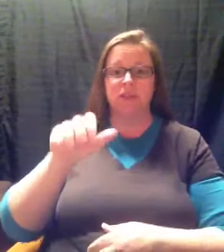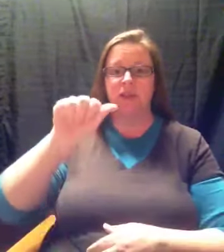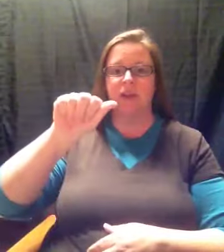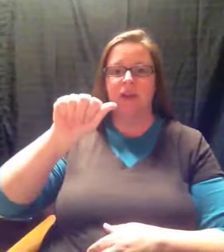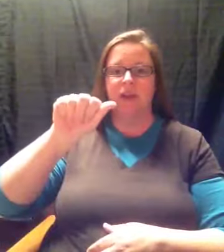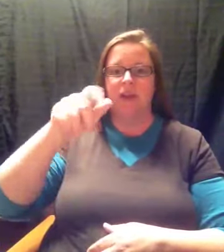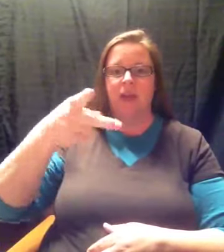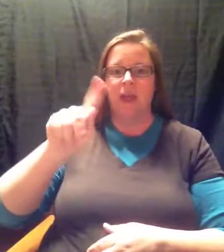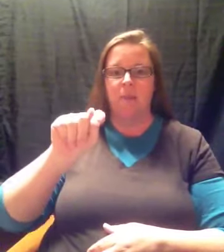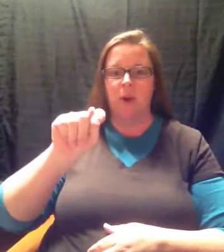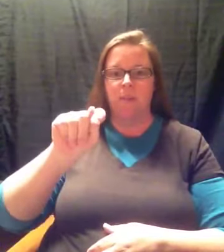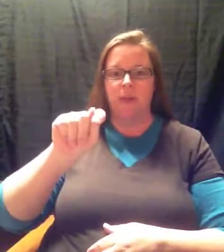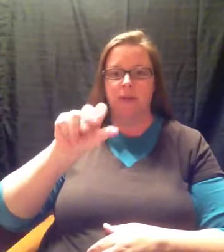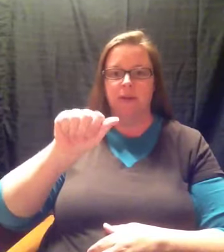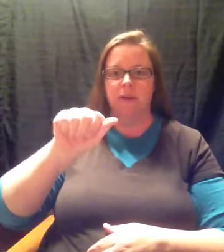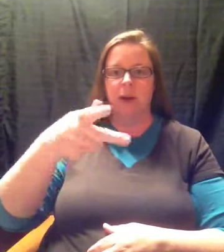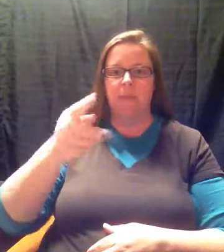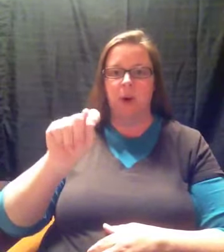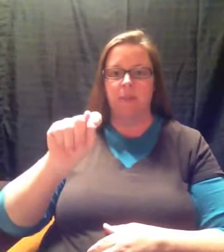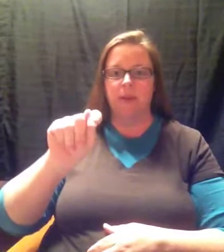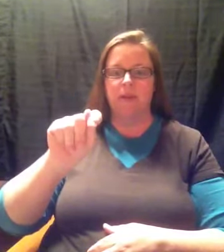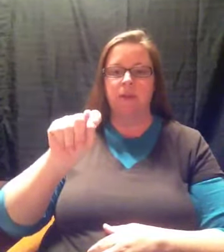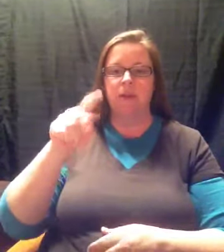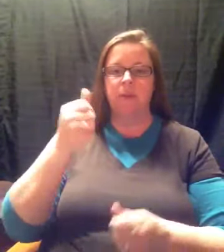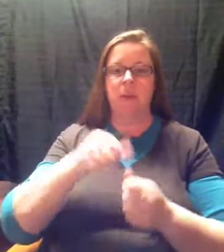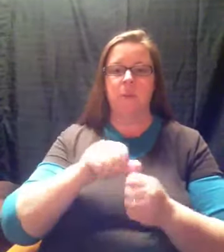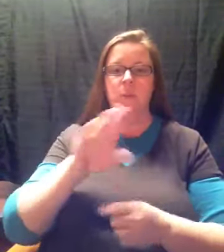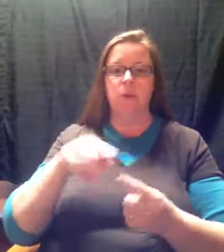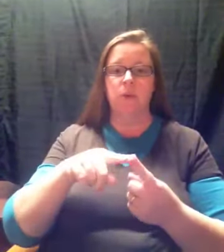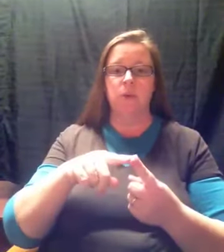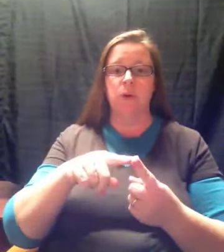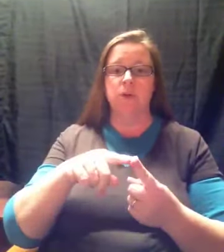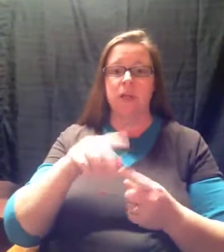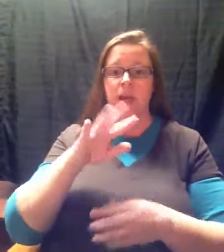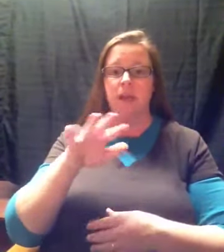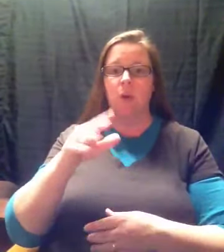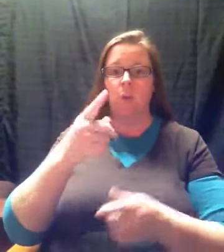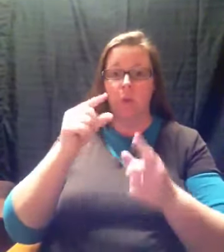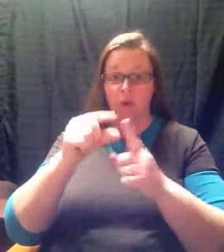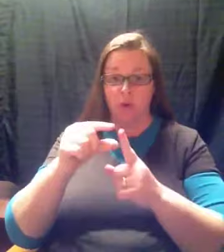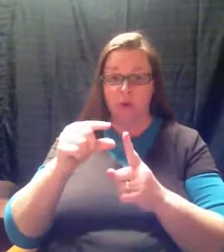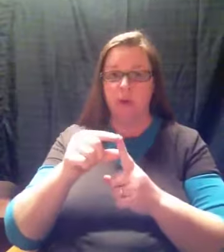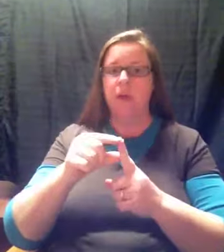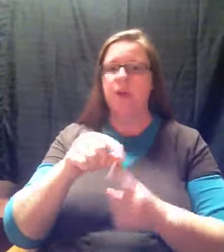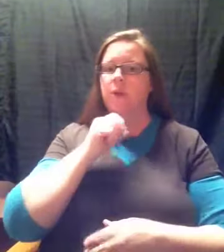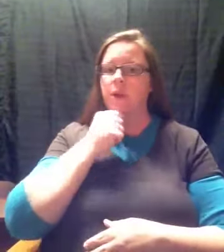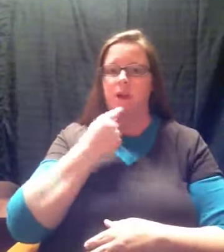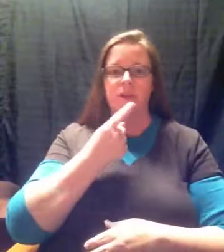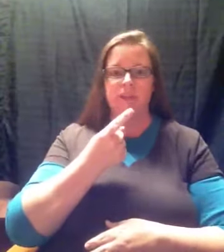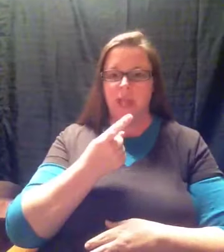faster. Apartment, apartment. Remember, when you are signing a word, don't ever